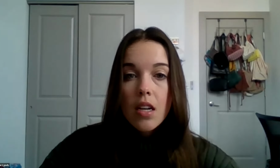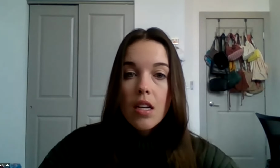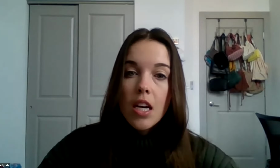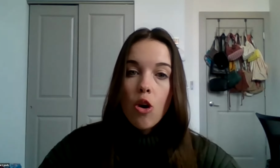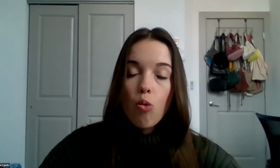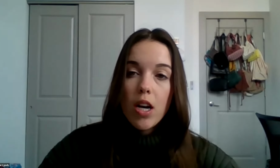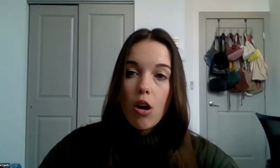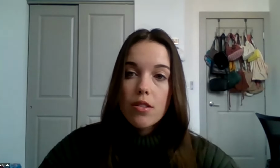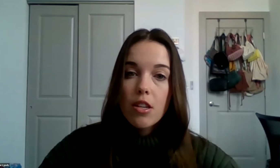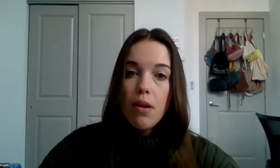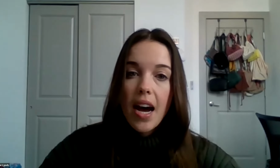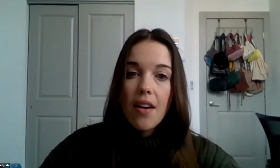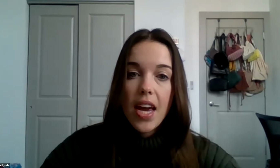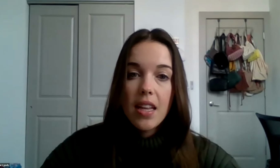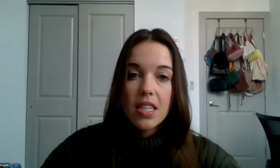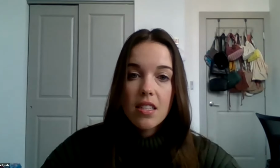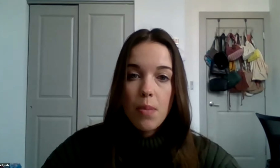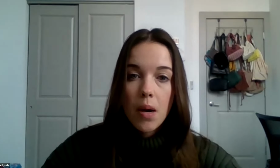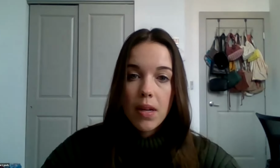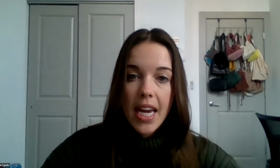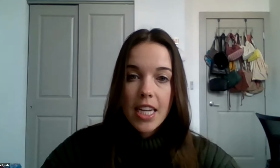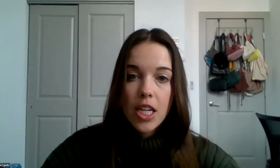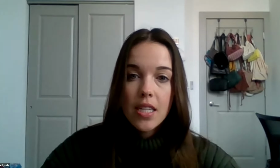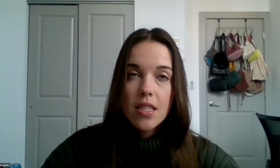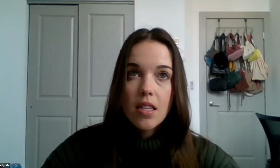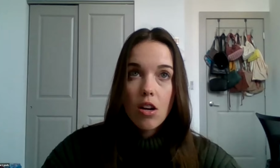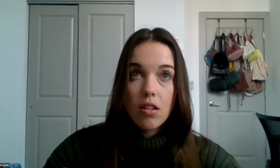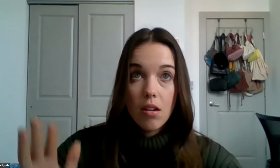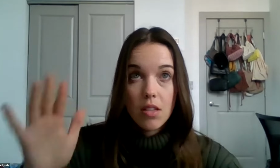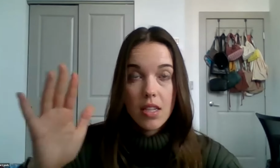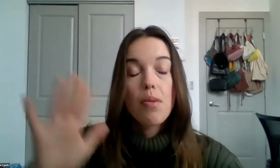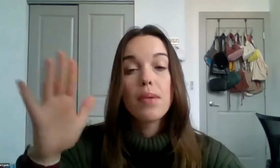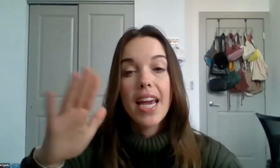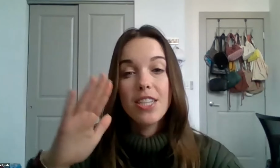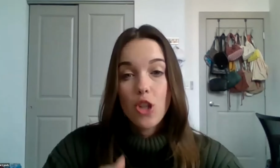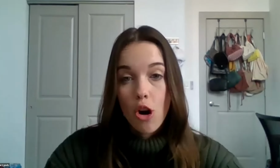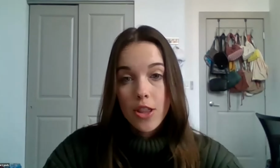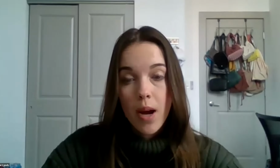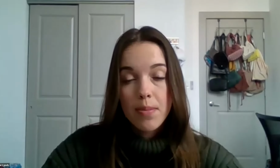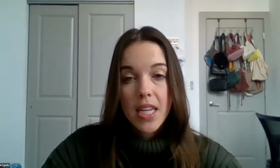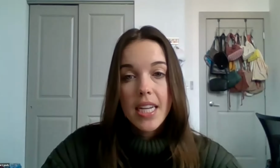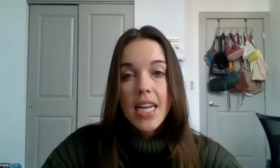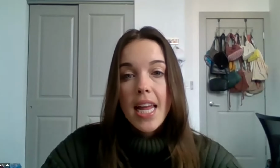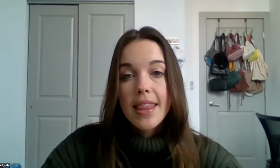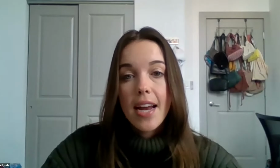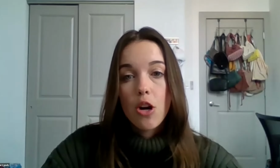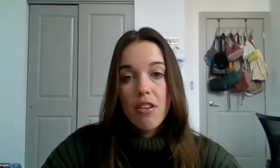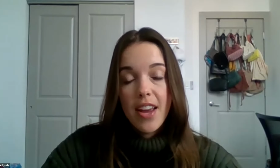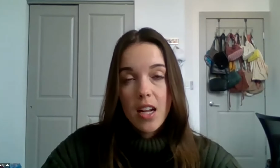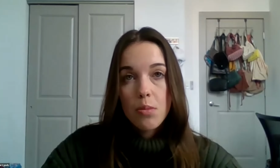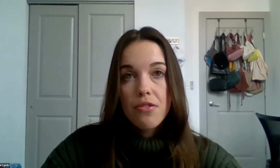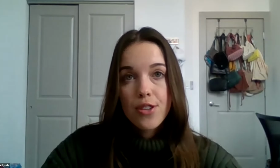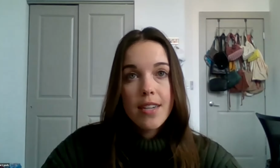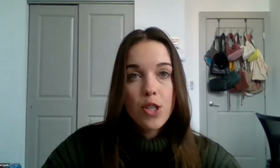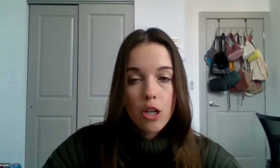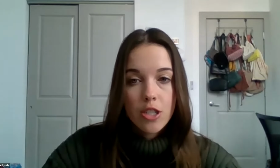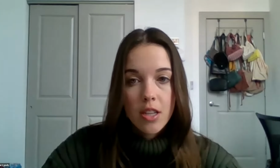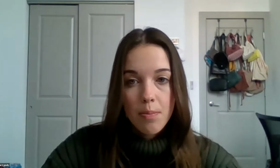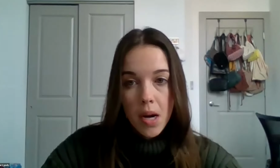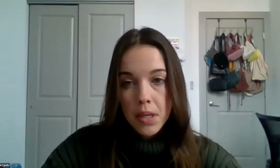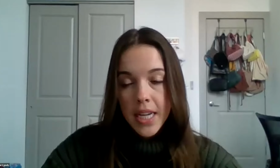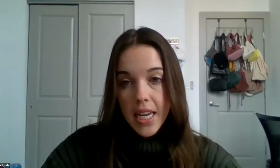readers. We also have a list of publications on the website that are available free